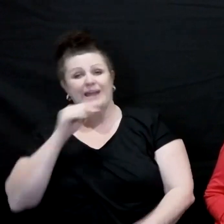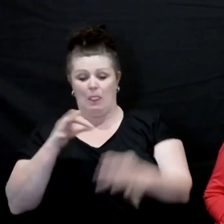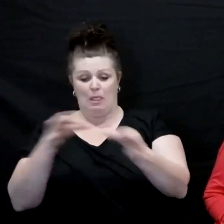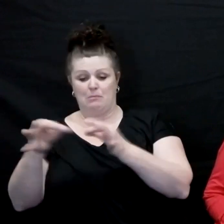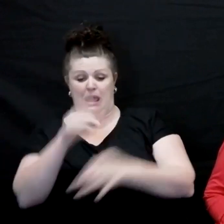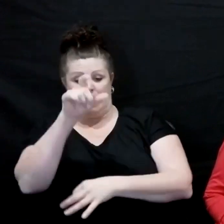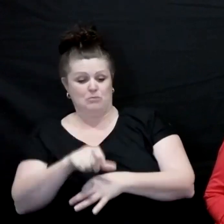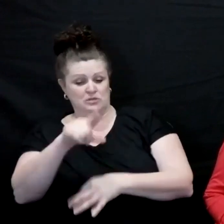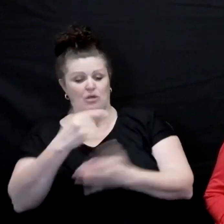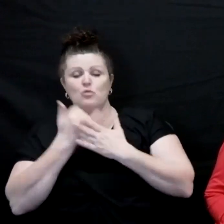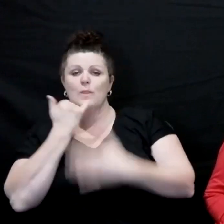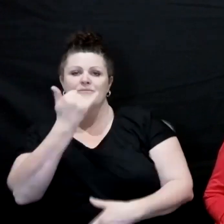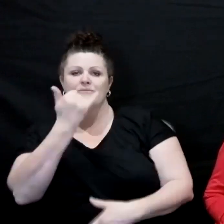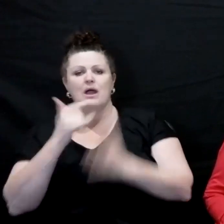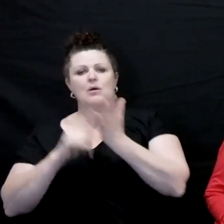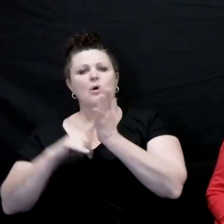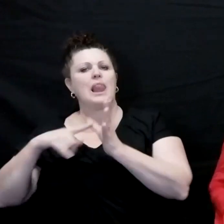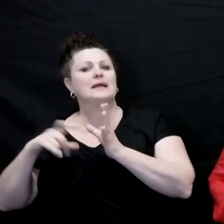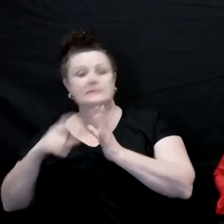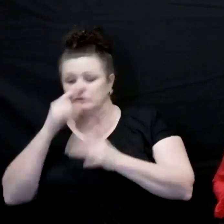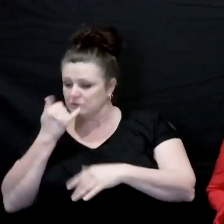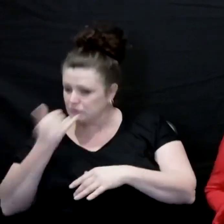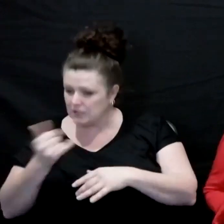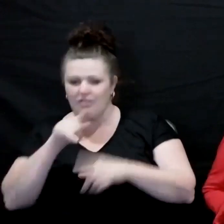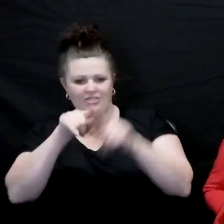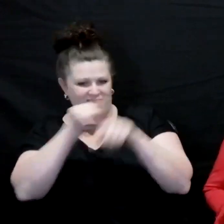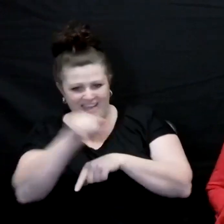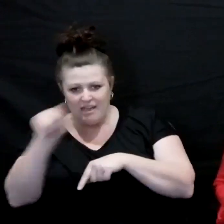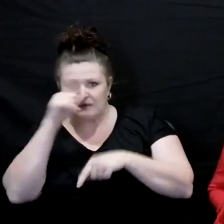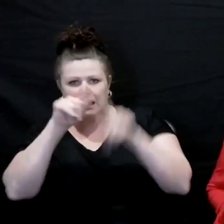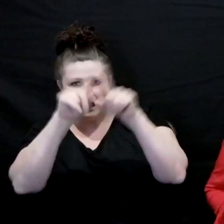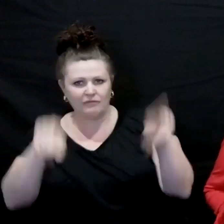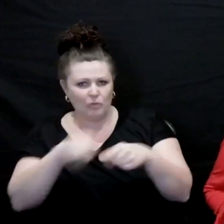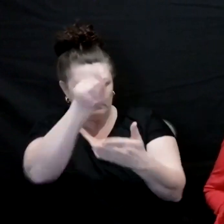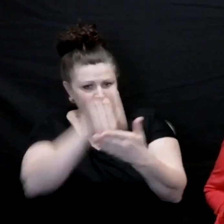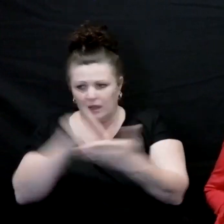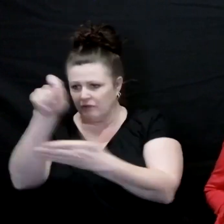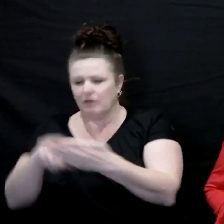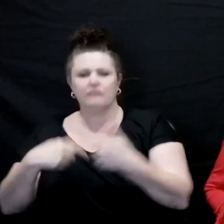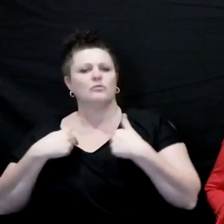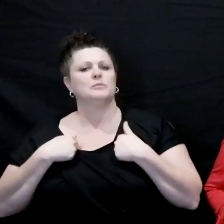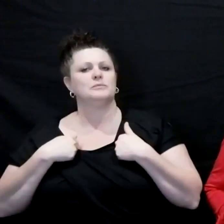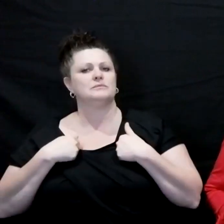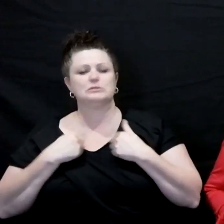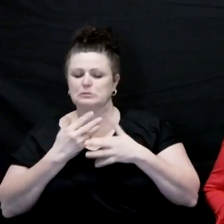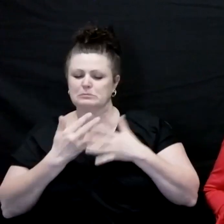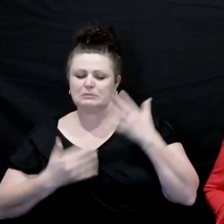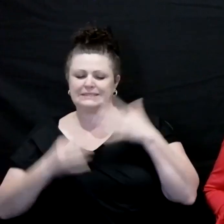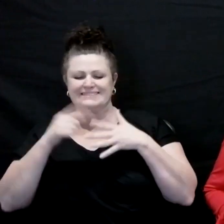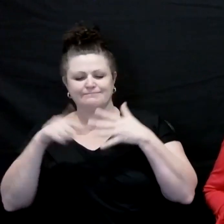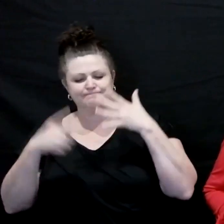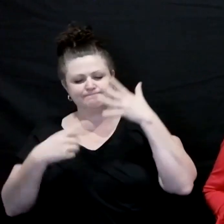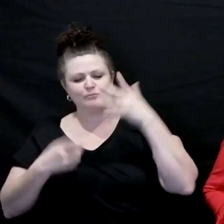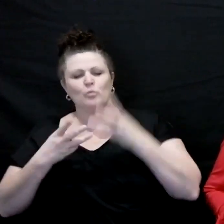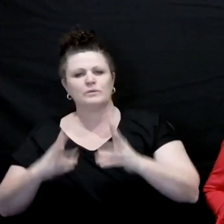or LAC on the phone. They can fill out a form for you. So there are lots of different ways to do this. If you